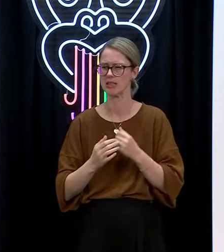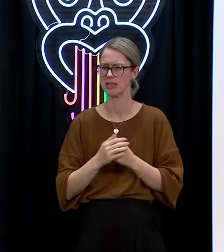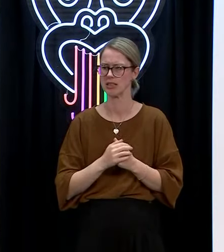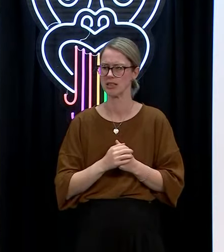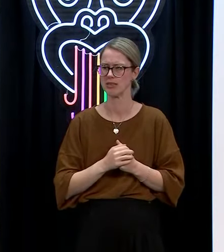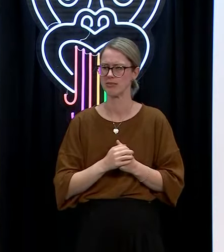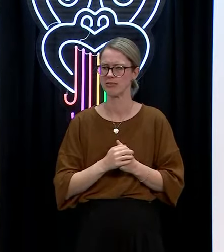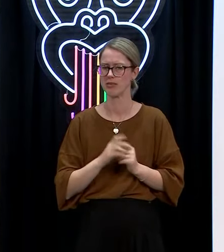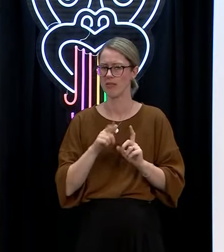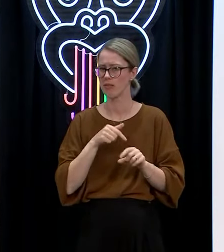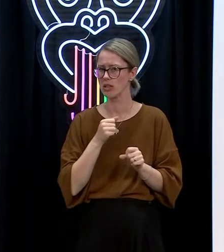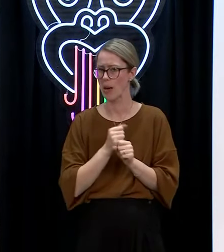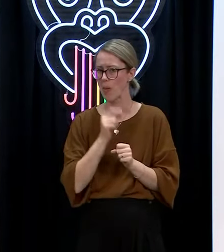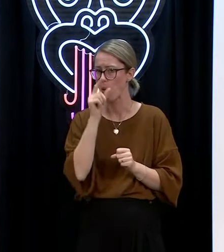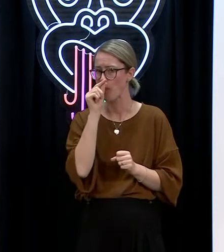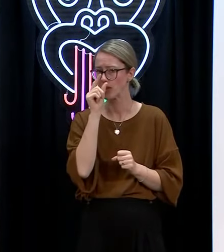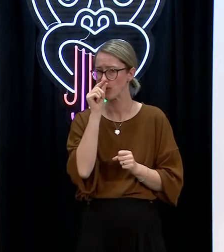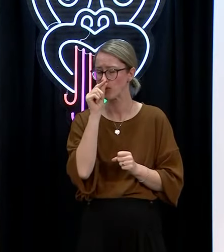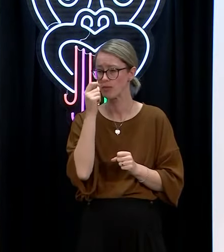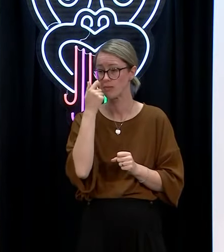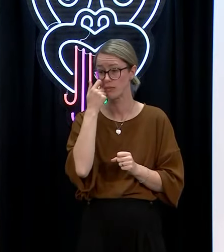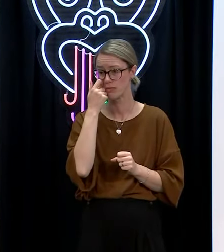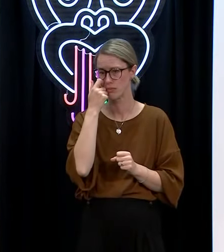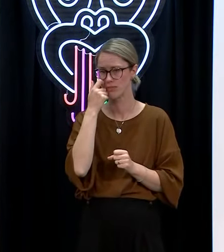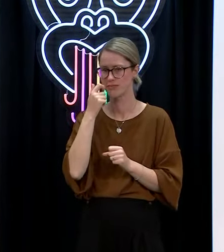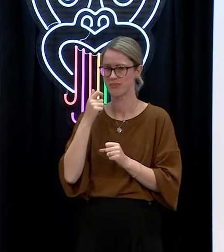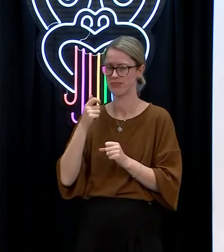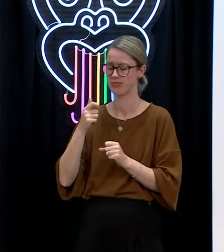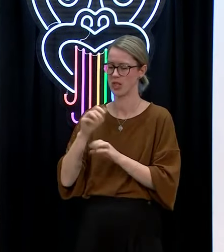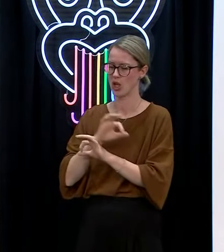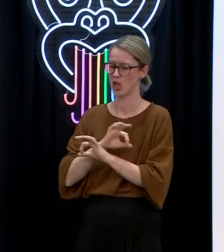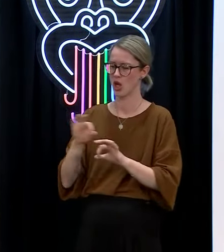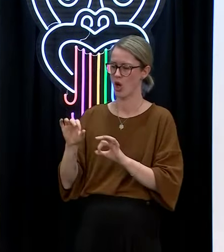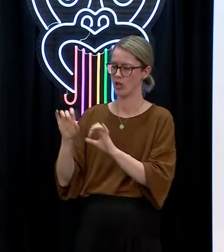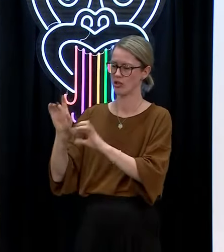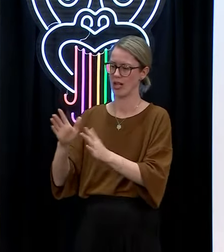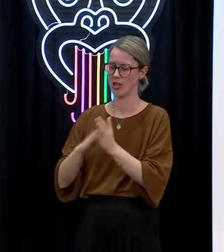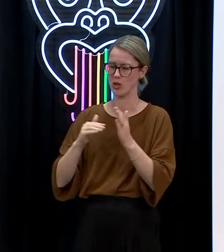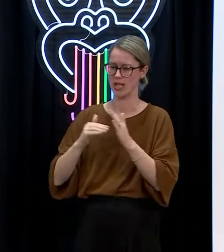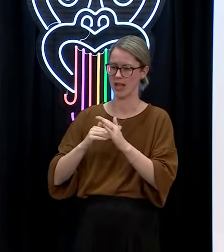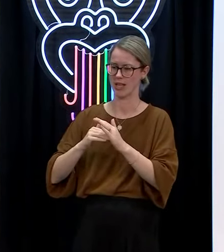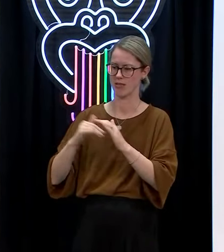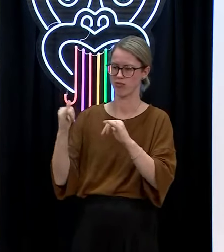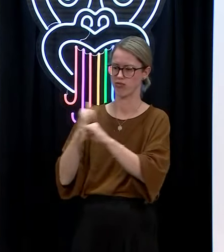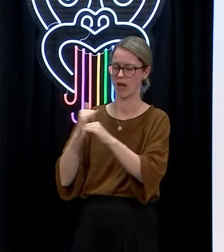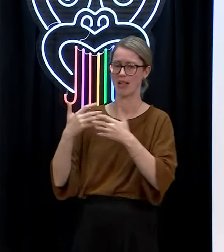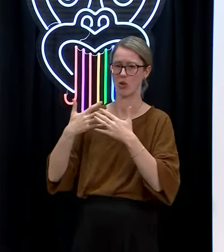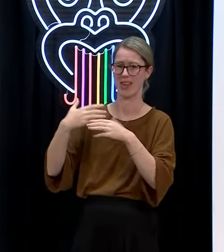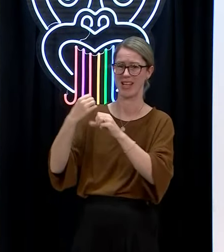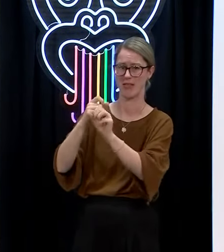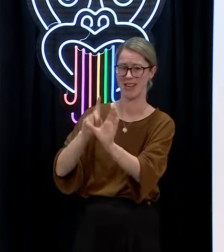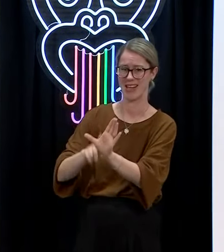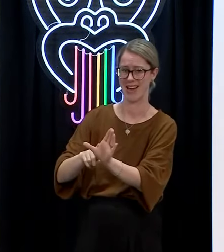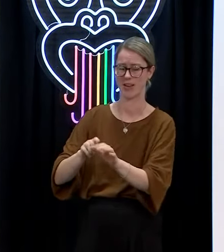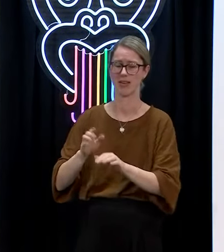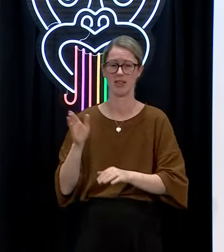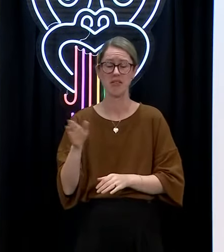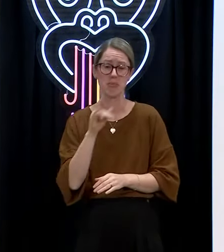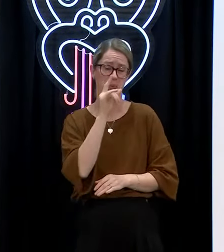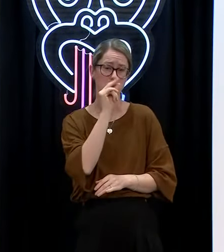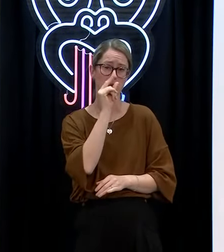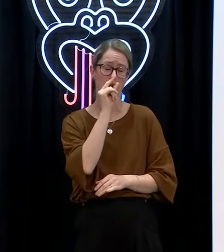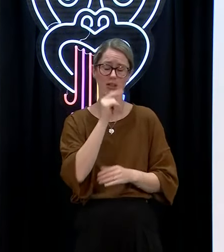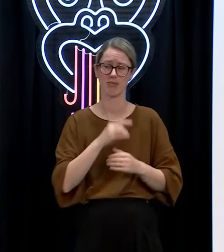it possible or viable that you could say no Aussie bubble until the end of the year? They're certainly possible. I think I don't